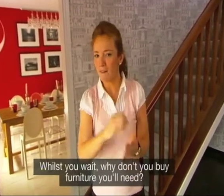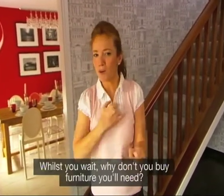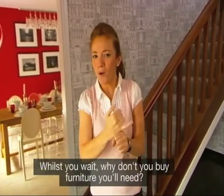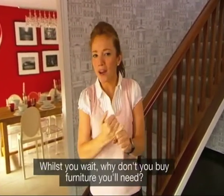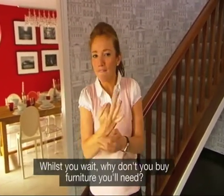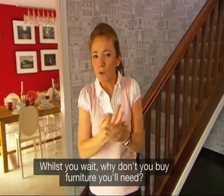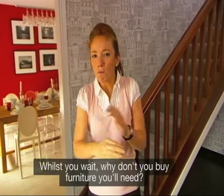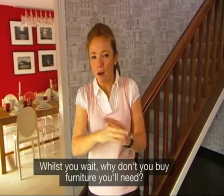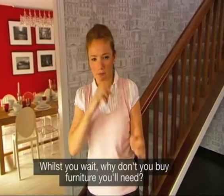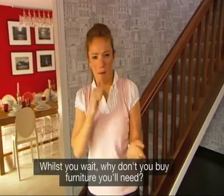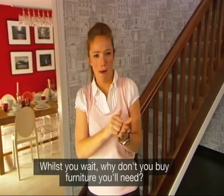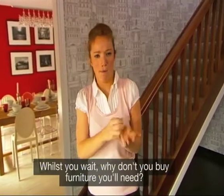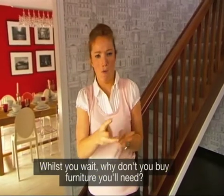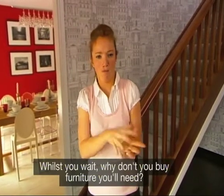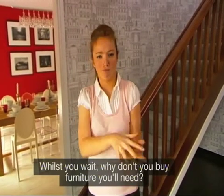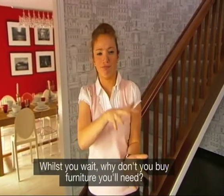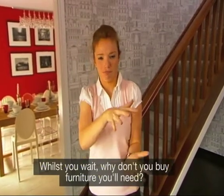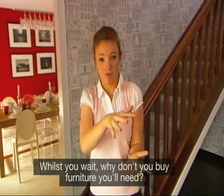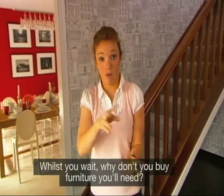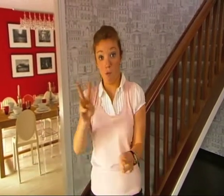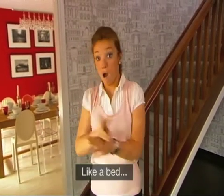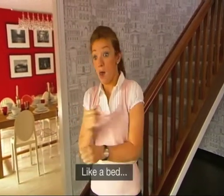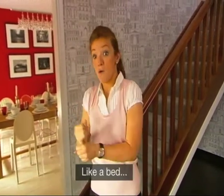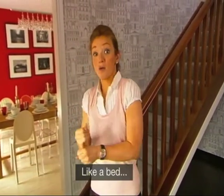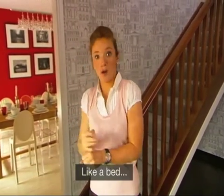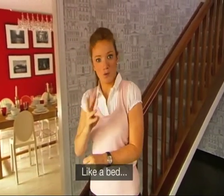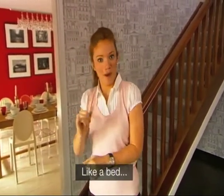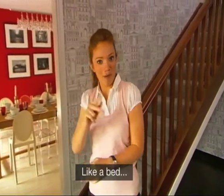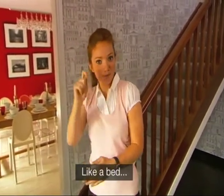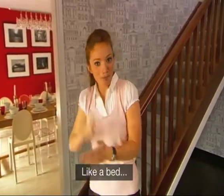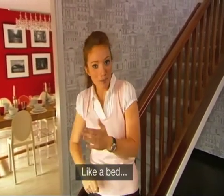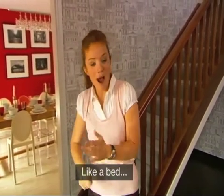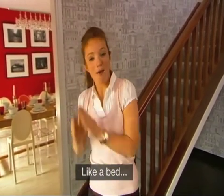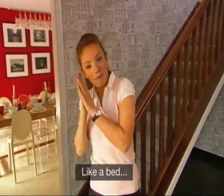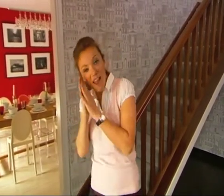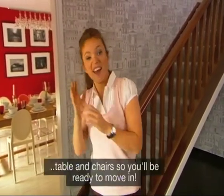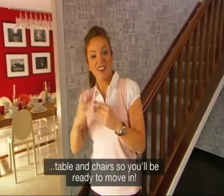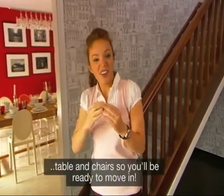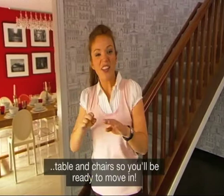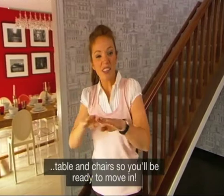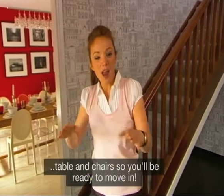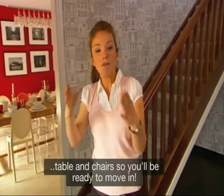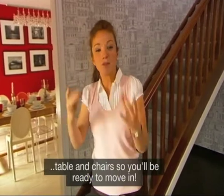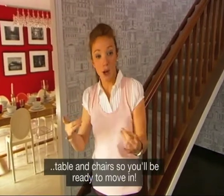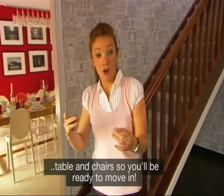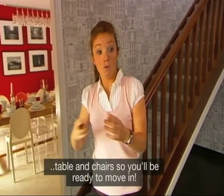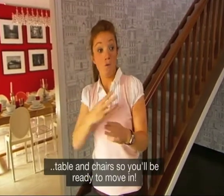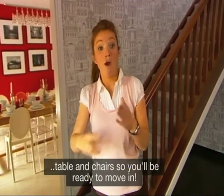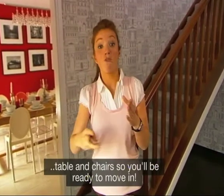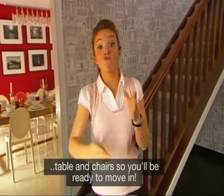wait, why don't you buy furniture you'll need? Like a bed, table and chairs, so you'll be